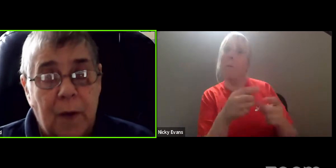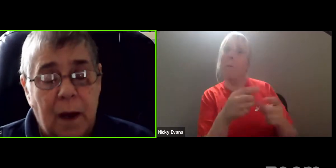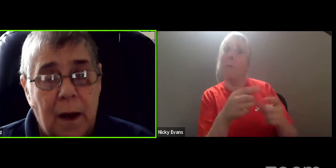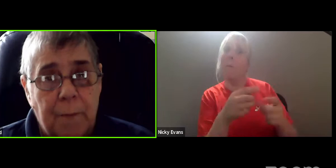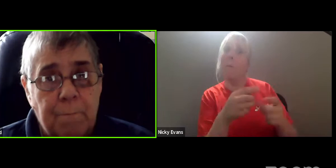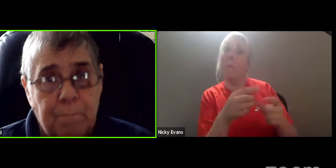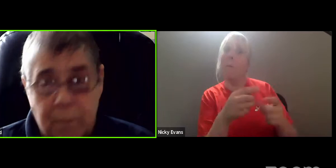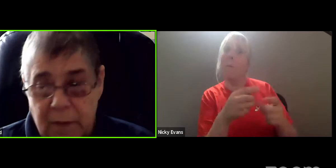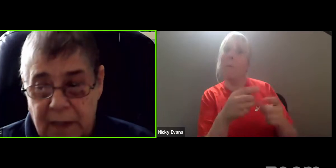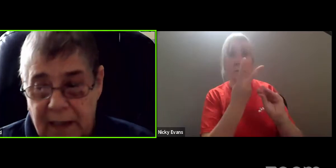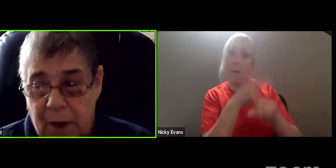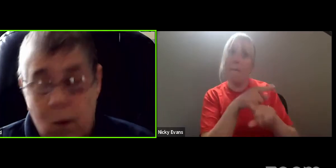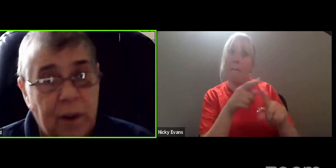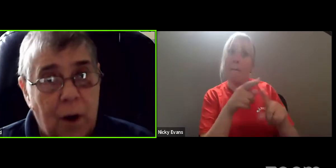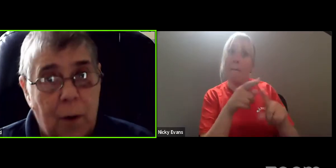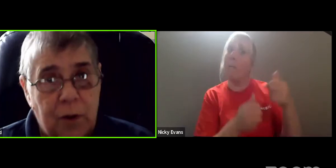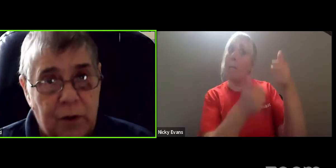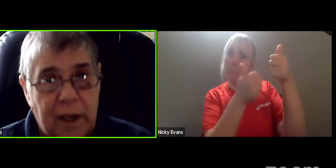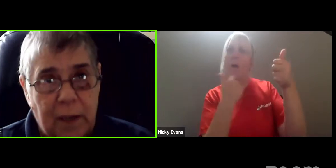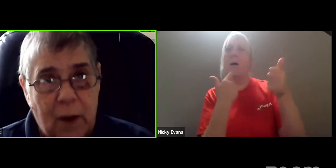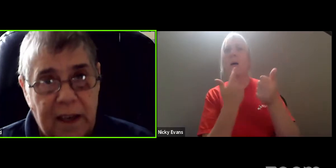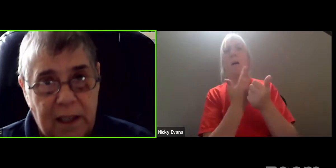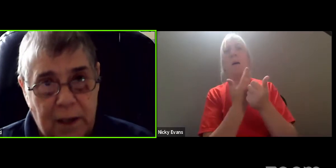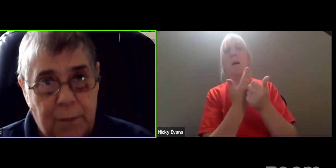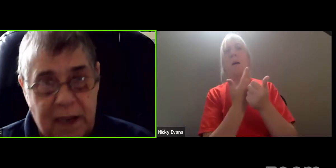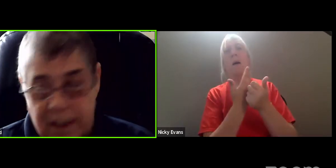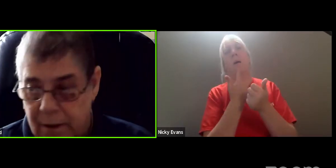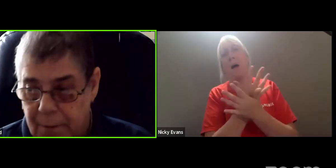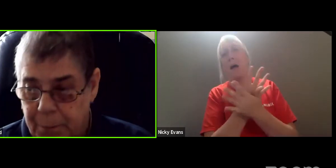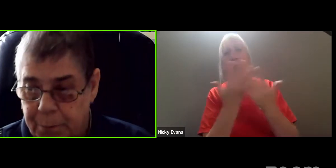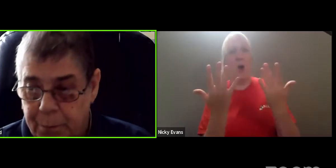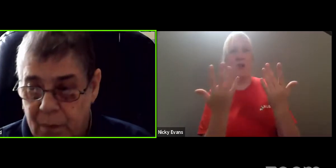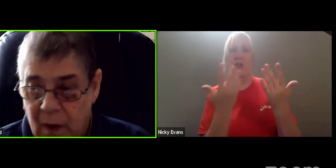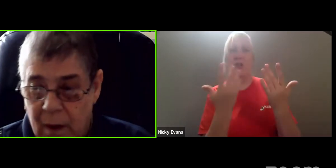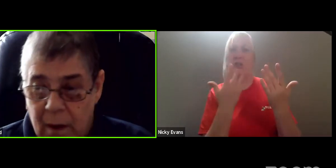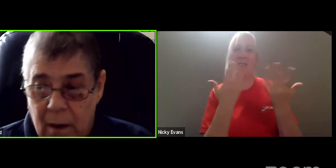them tend to be quite arbitrary in the way it's administered.